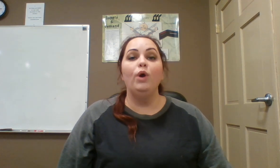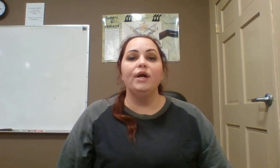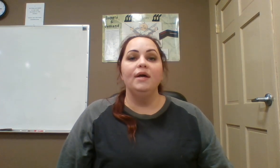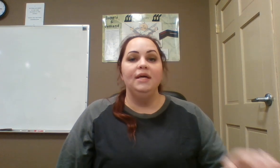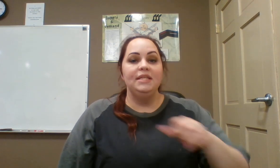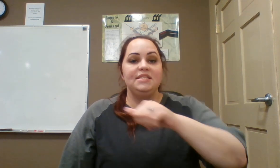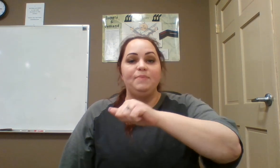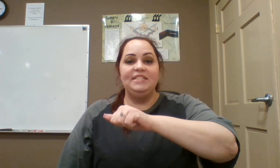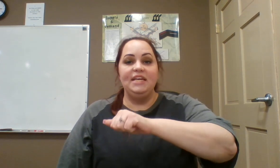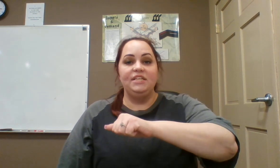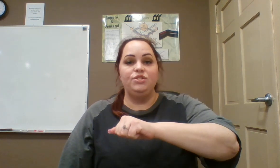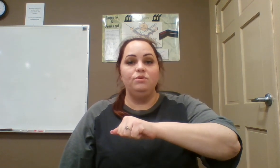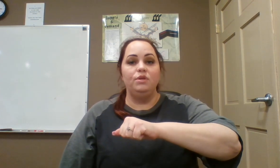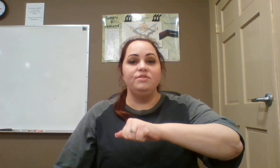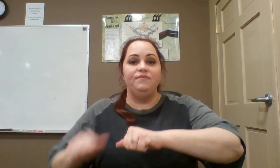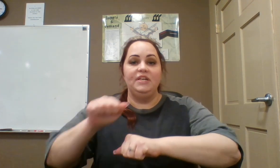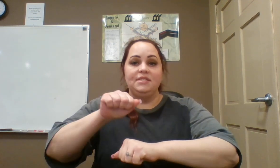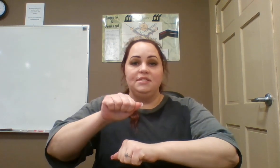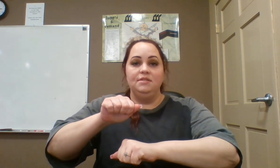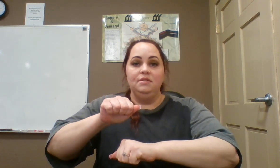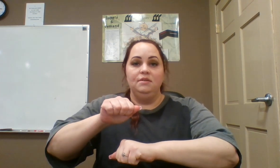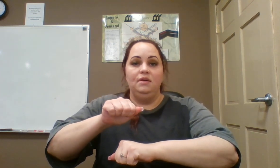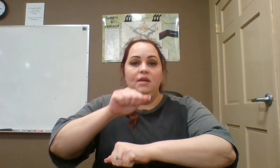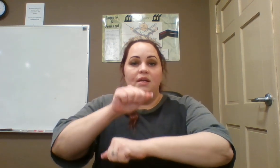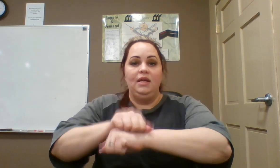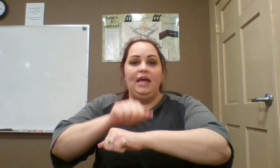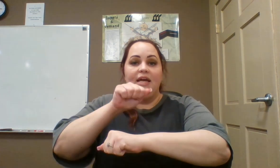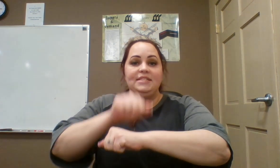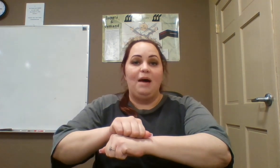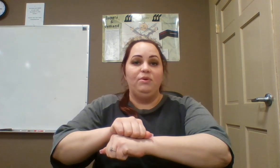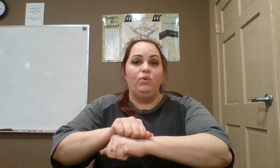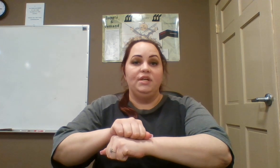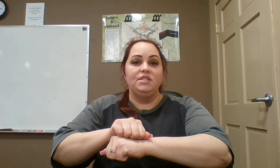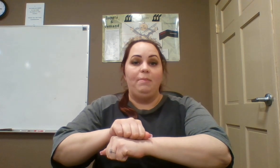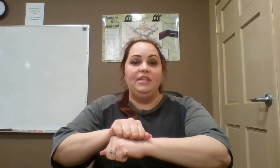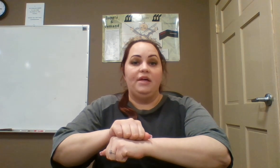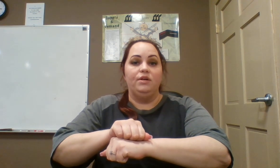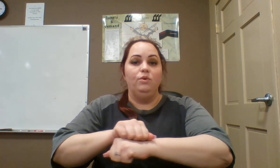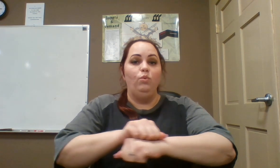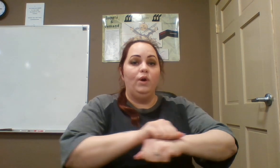Work. This is by taking 2 closed fists and tapping one on top of the other. Work.